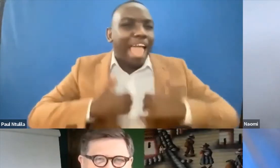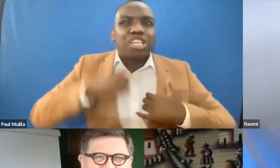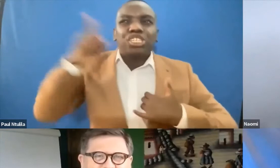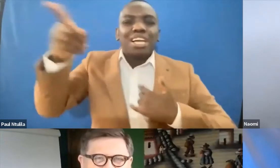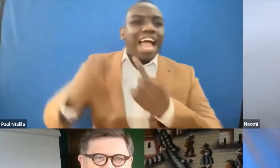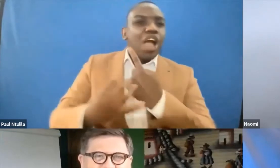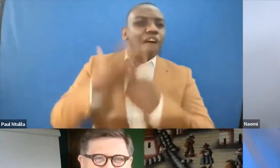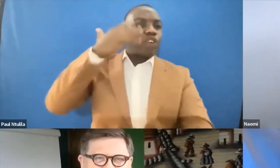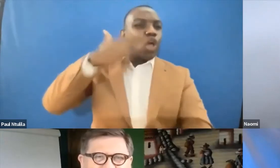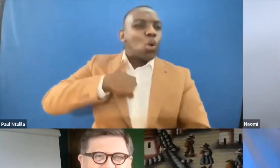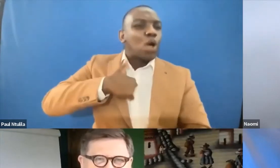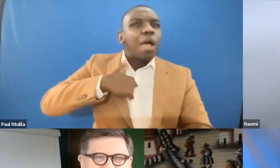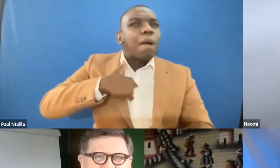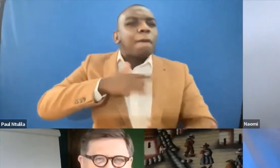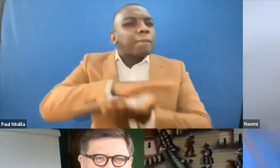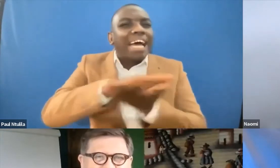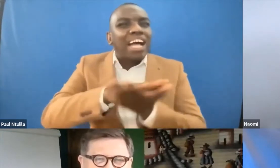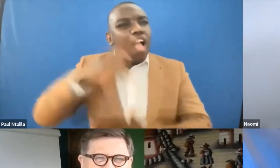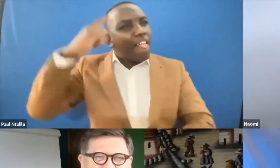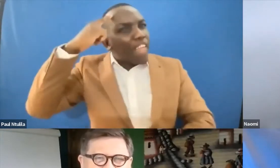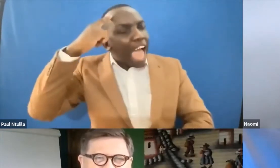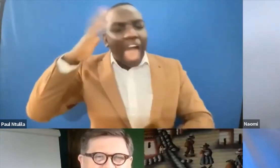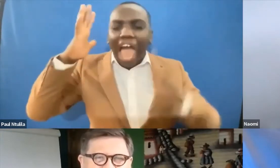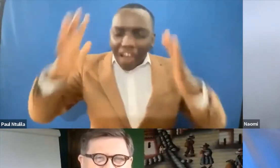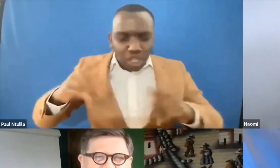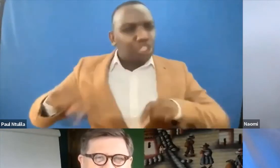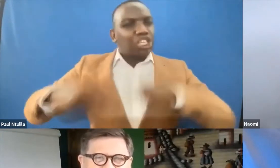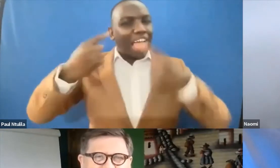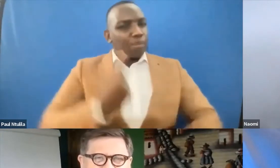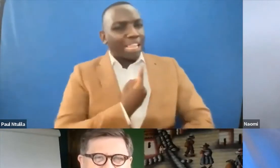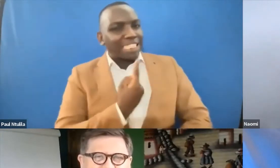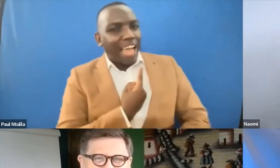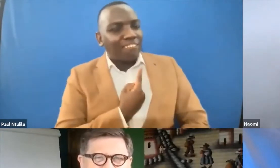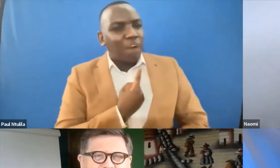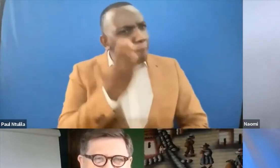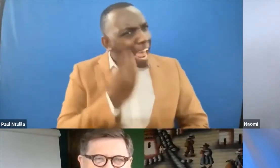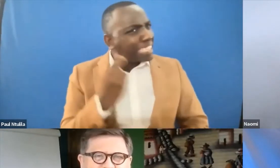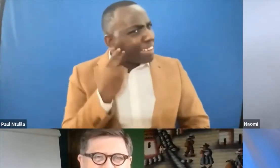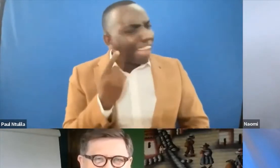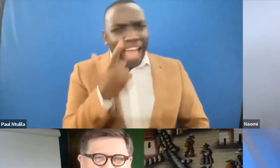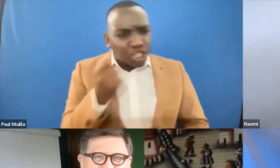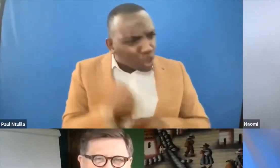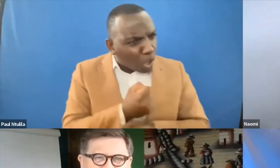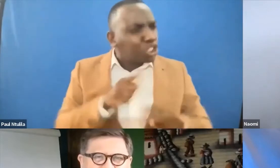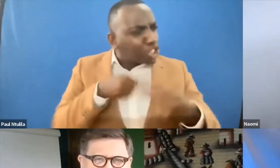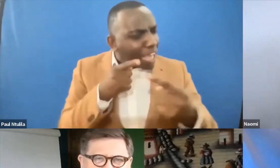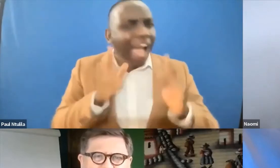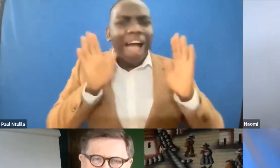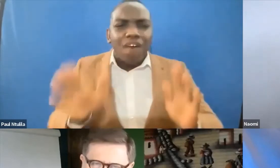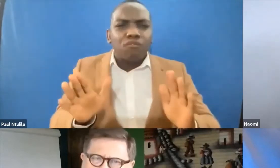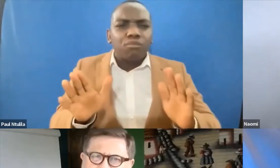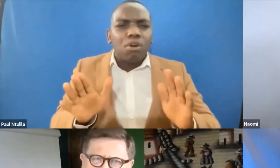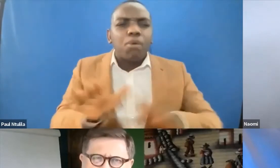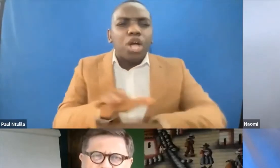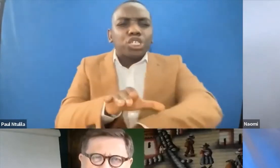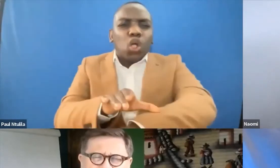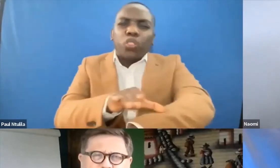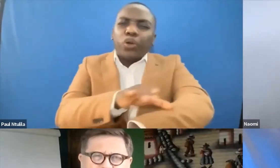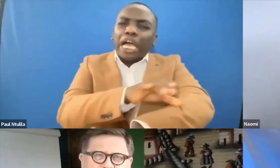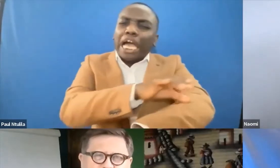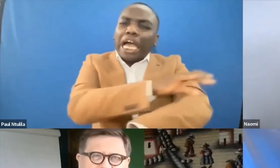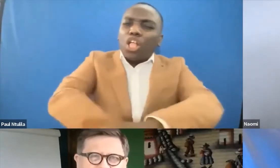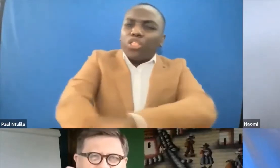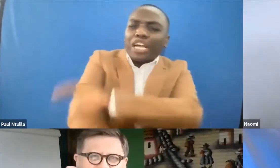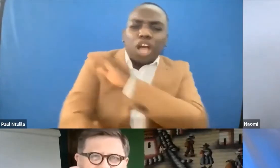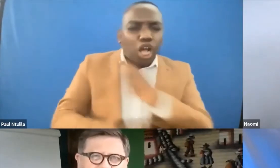theories and their policies. And it really made me think. I had to challenge myself. Their thinking challenged my